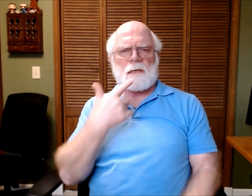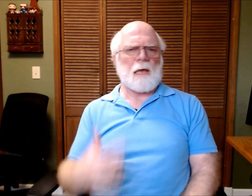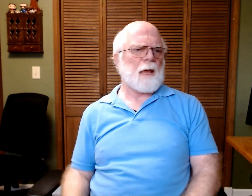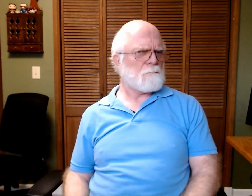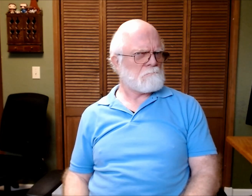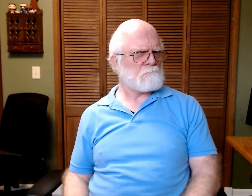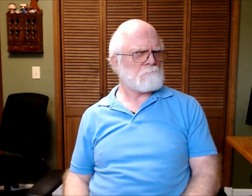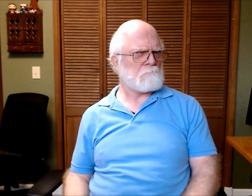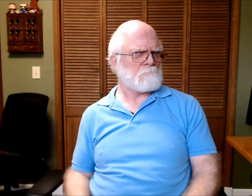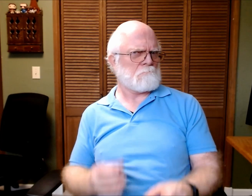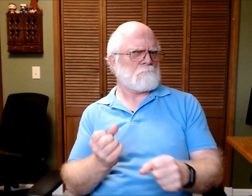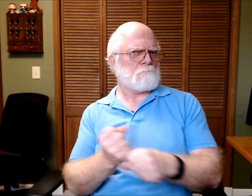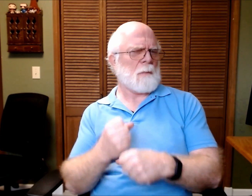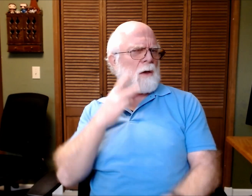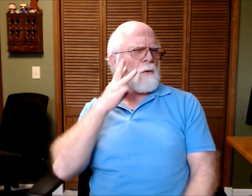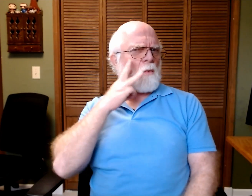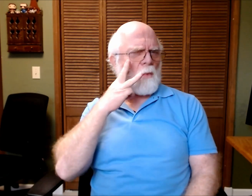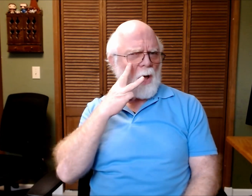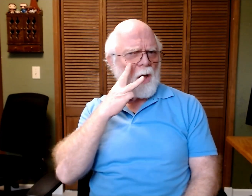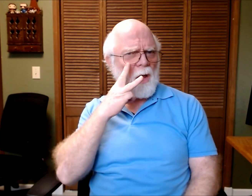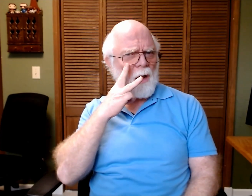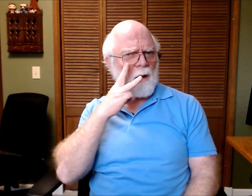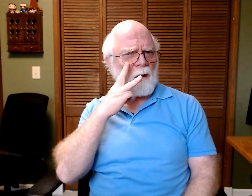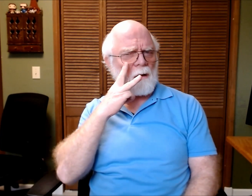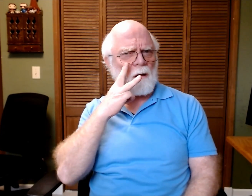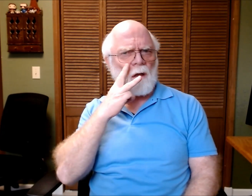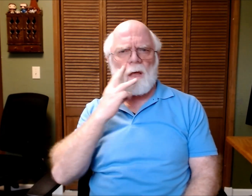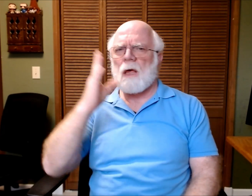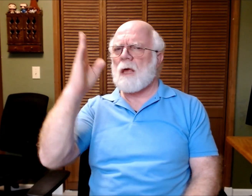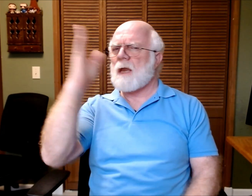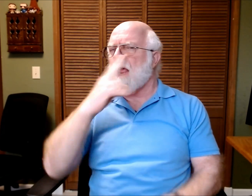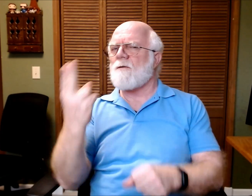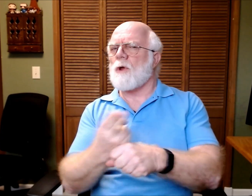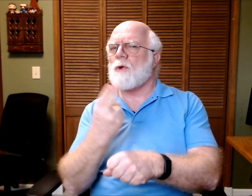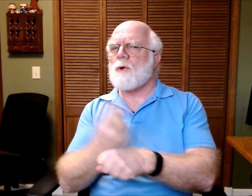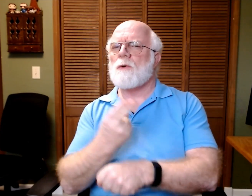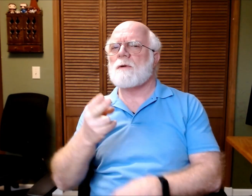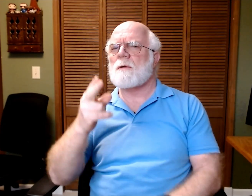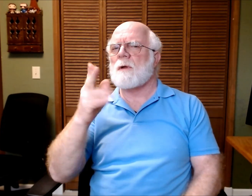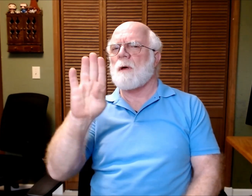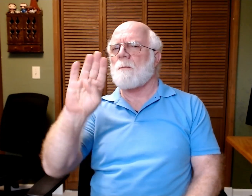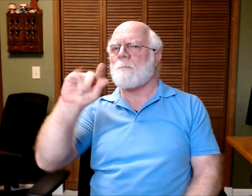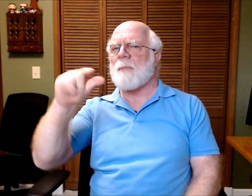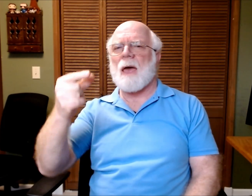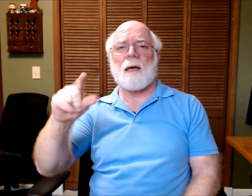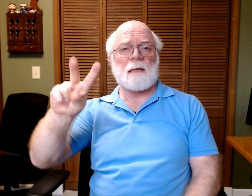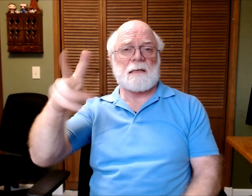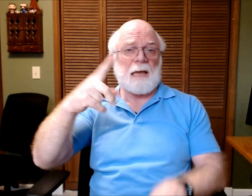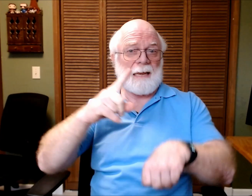Jesus says, if you make wine, you never use the bag a second